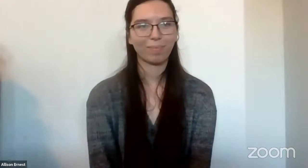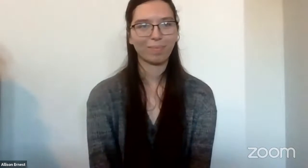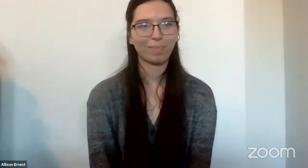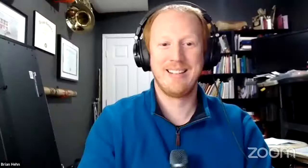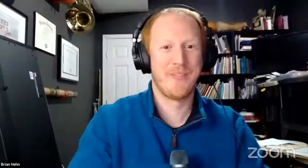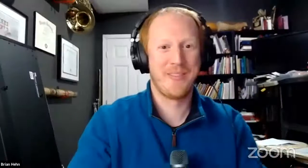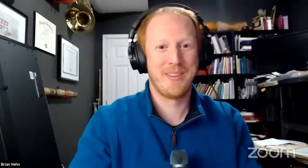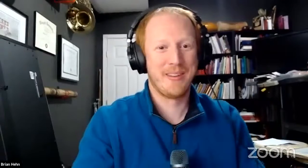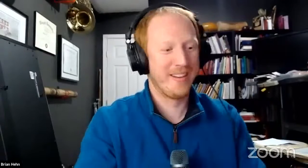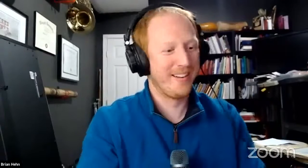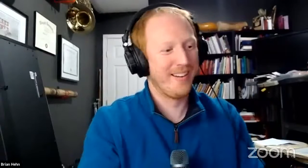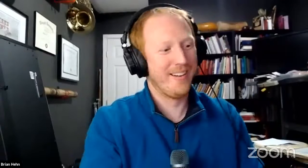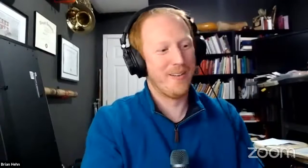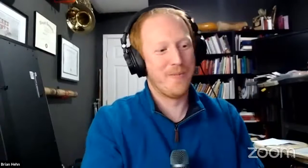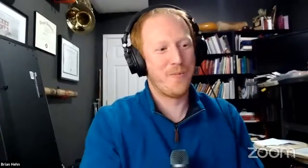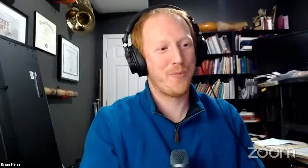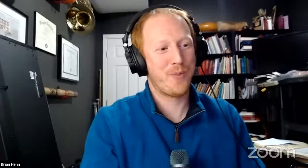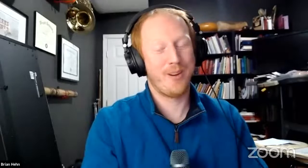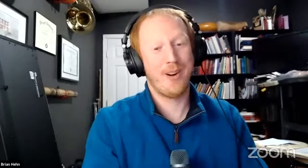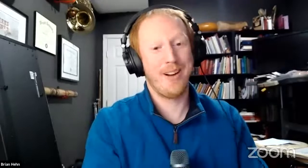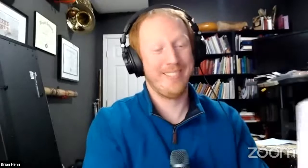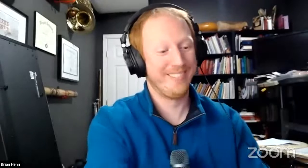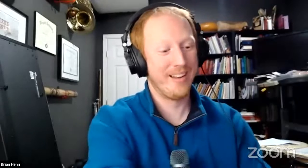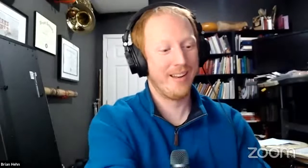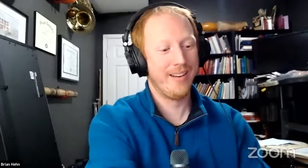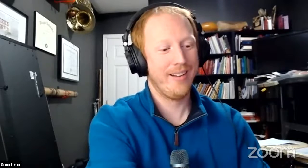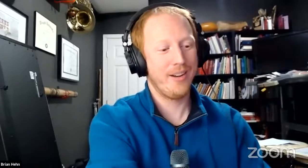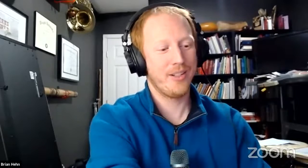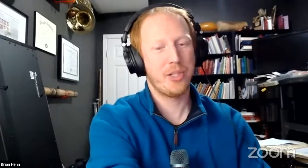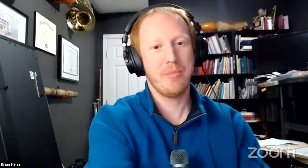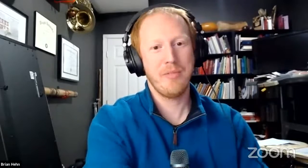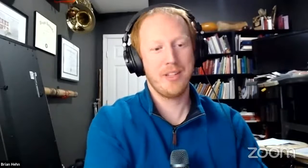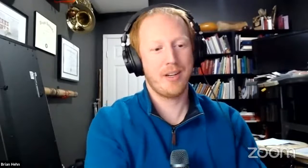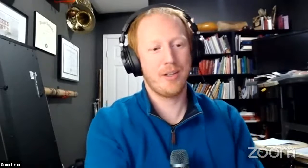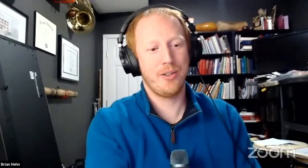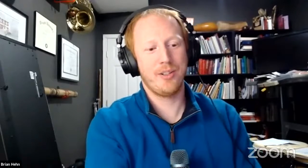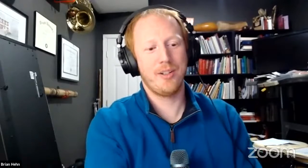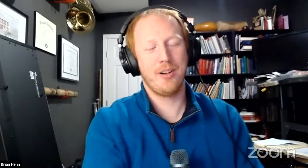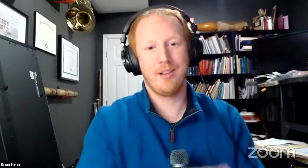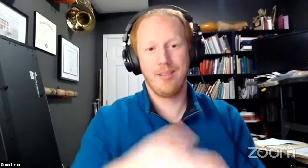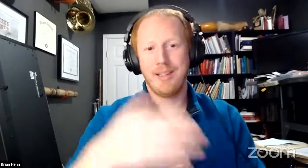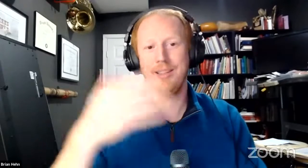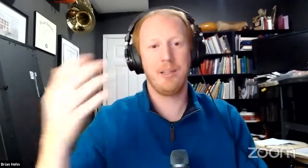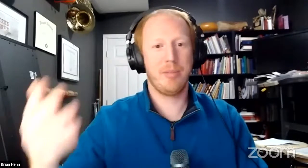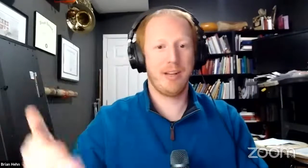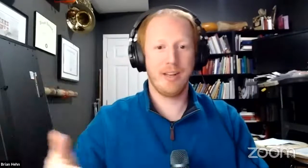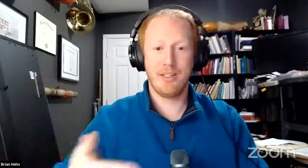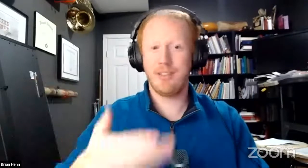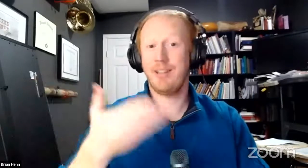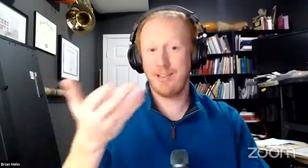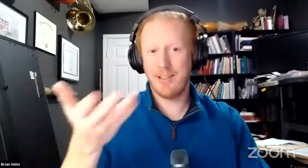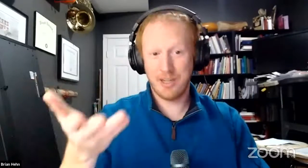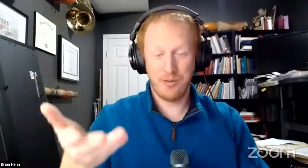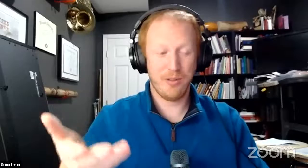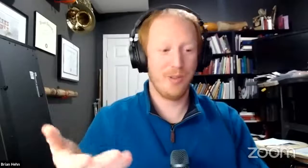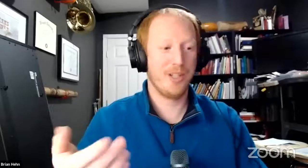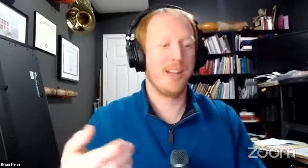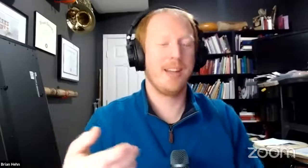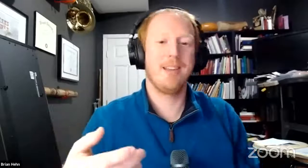in need, and offer comfort, help, and care